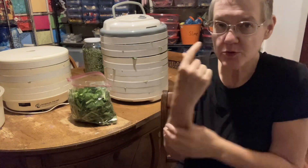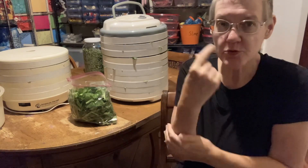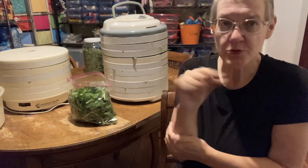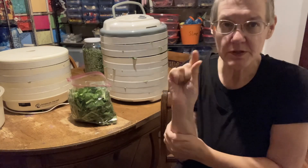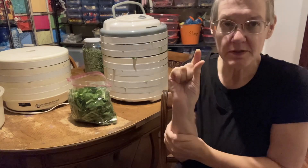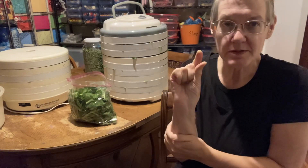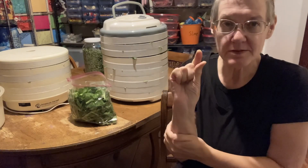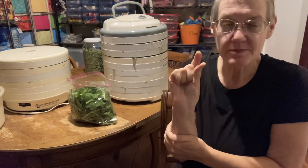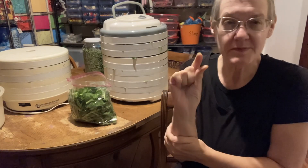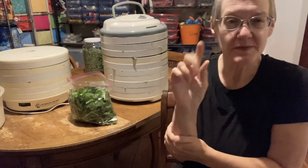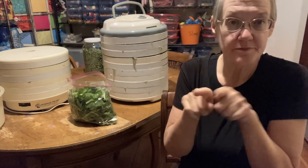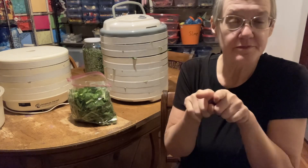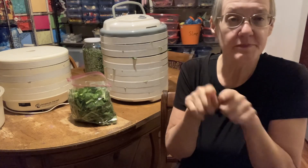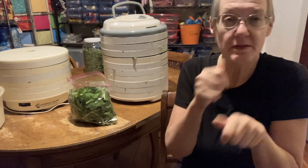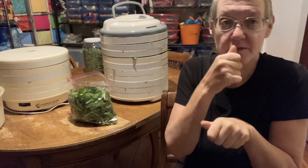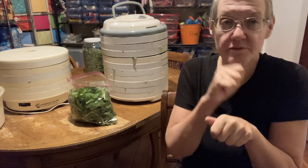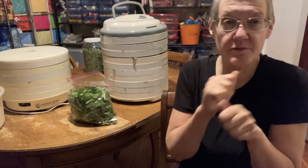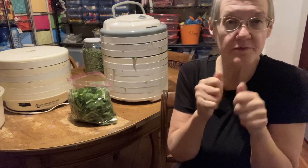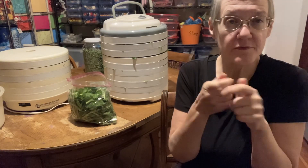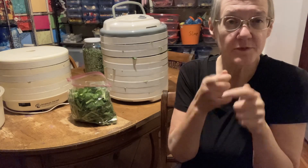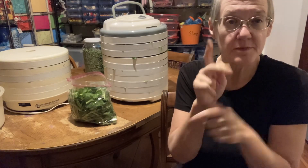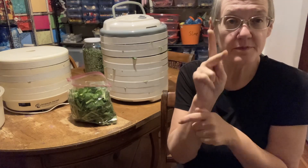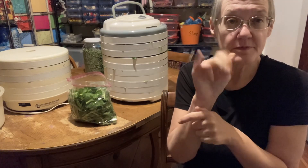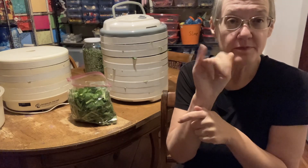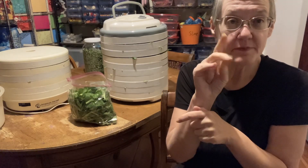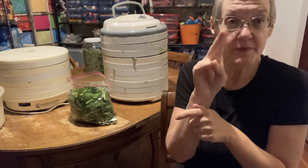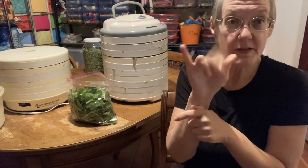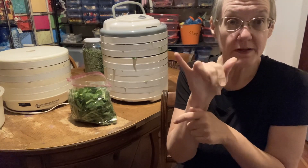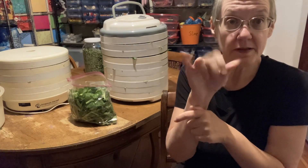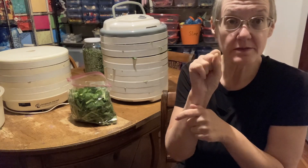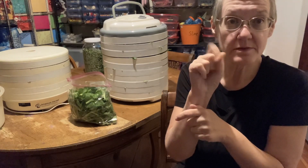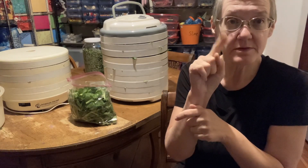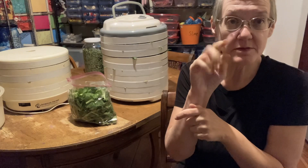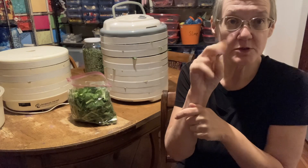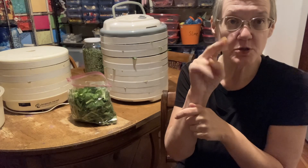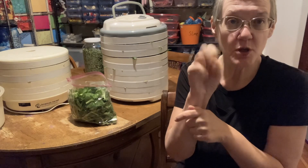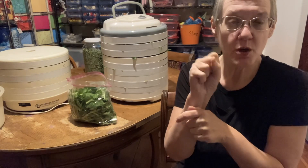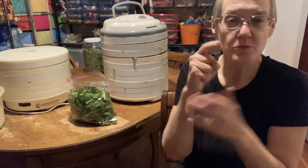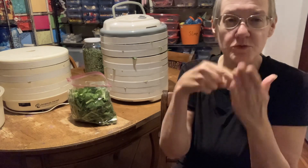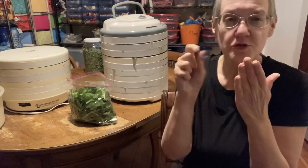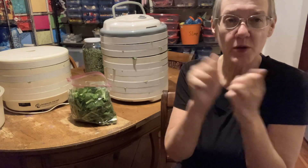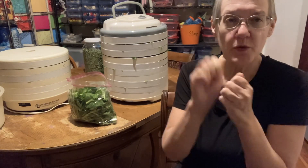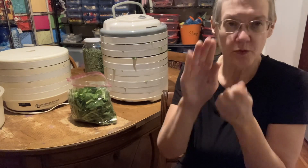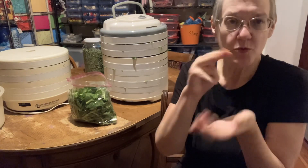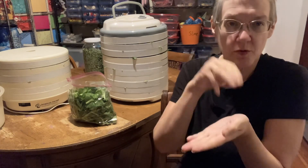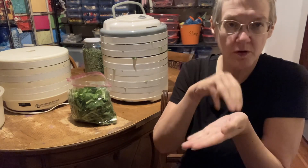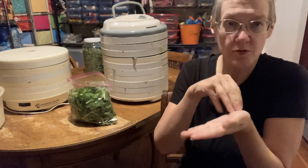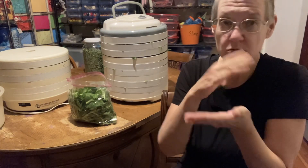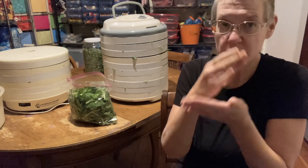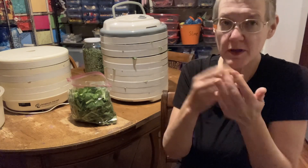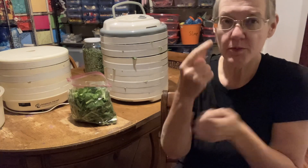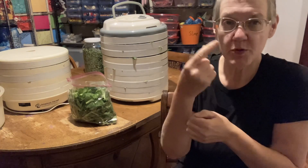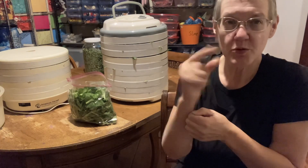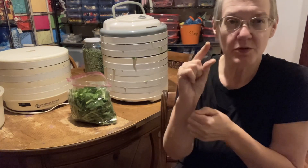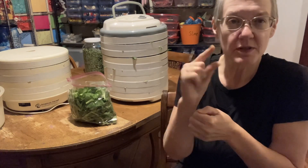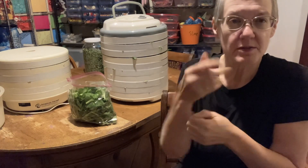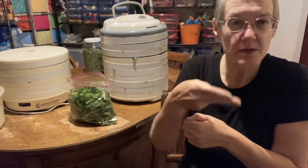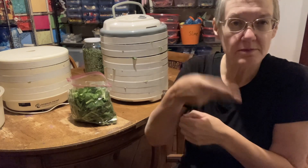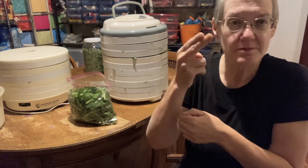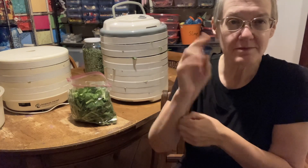eat greens. Also, if you suffer from kidney stones, check with your doctors. Some greens